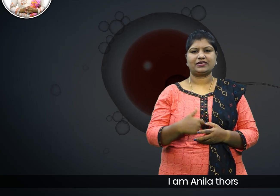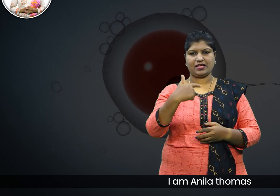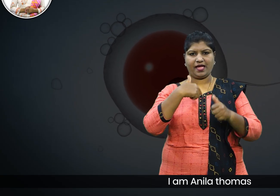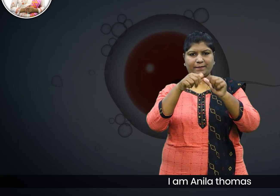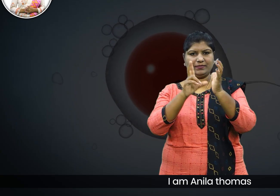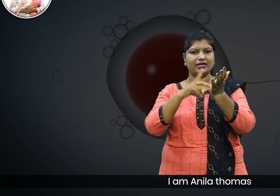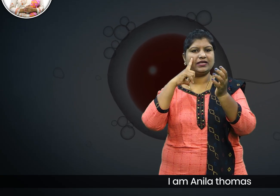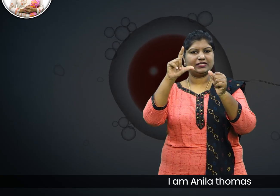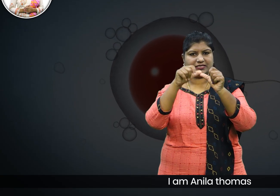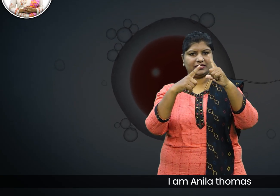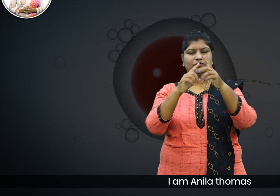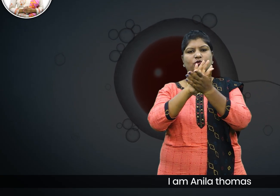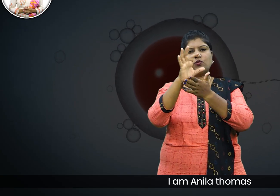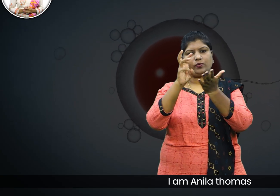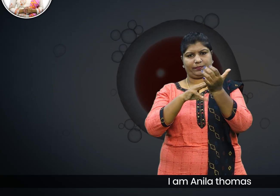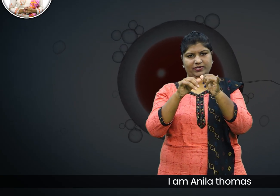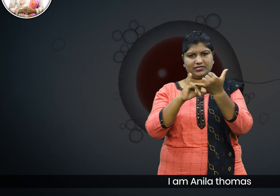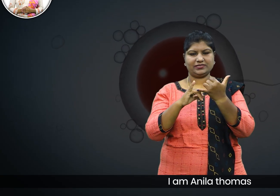I am Anila Thomas.